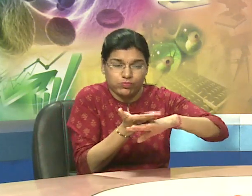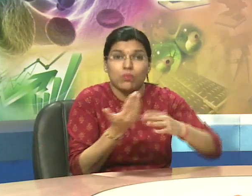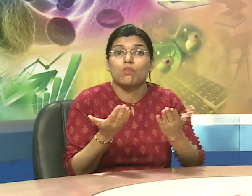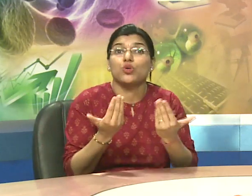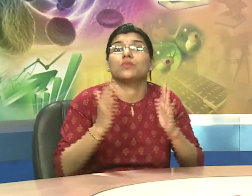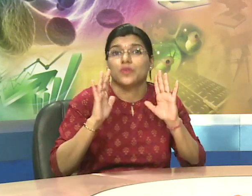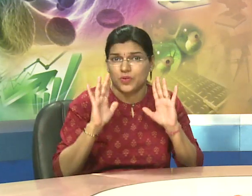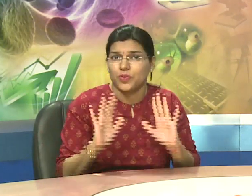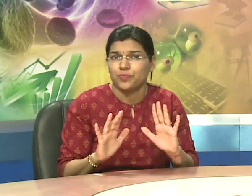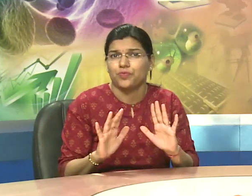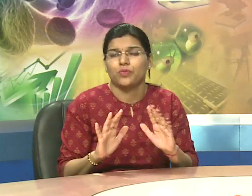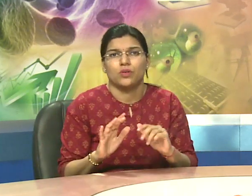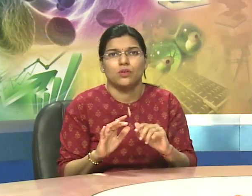in water